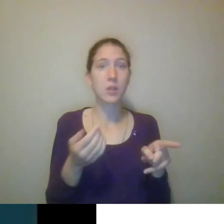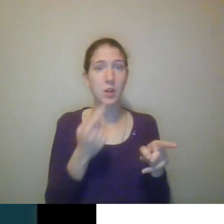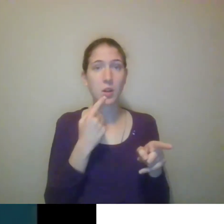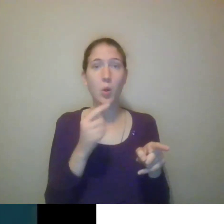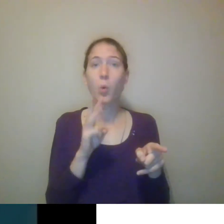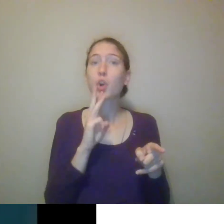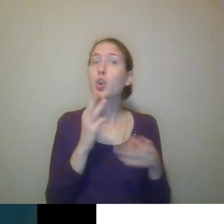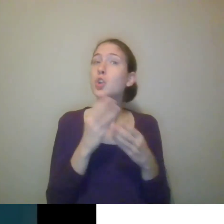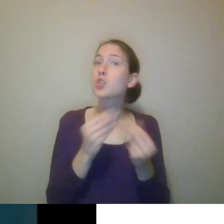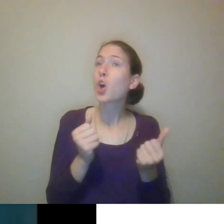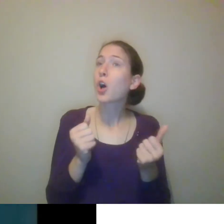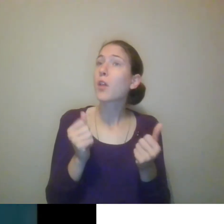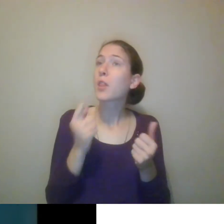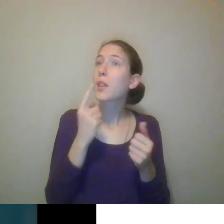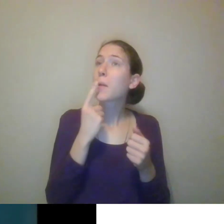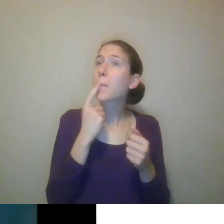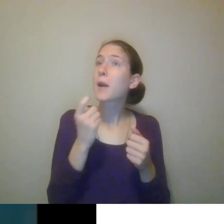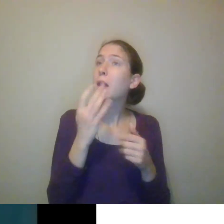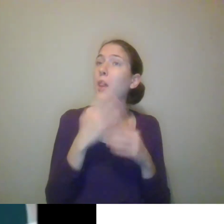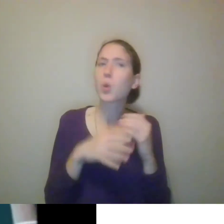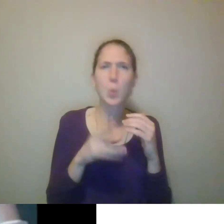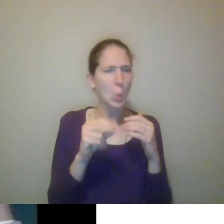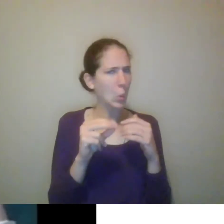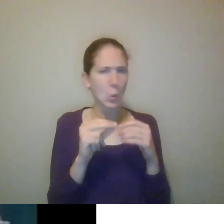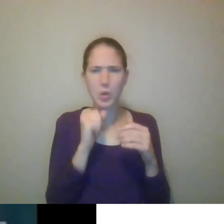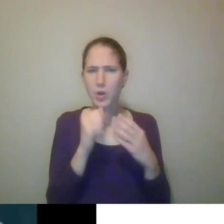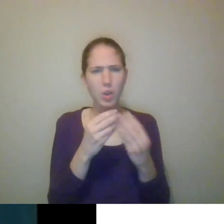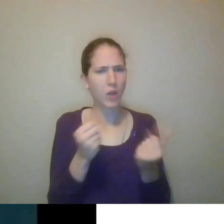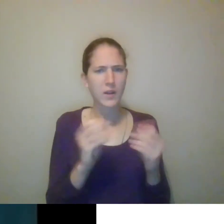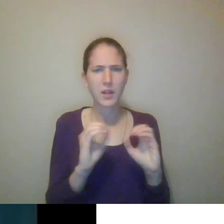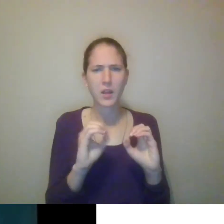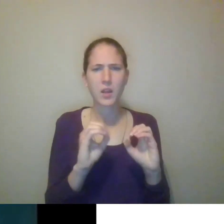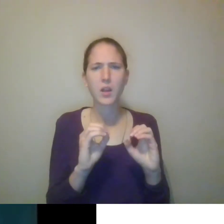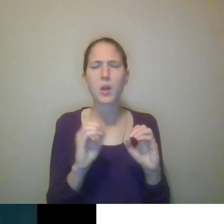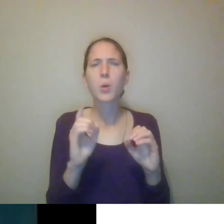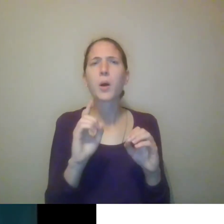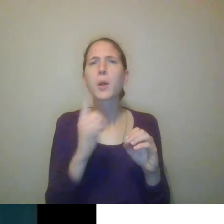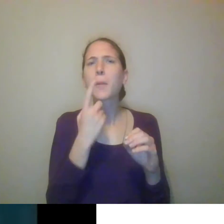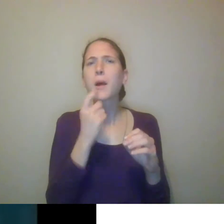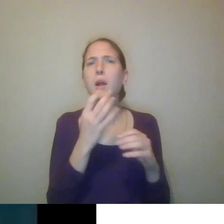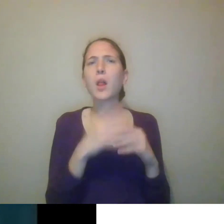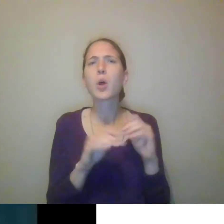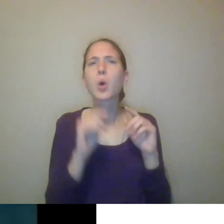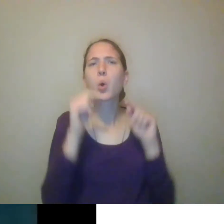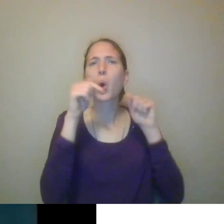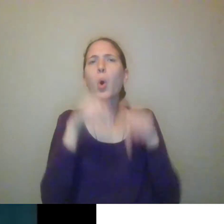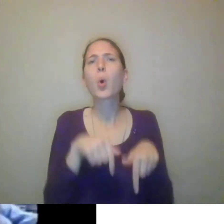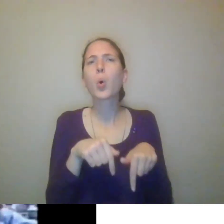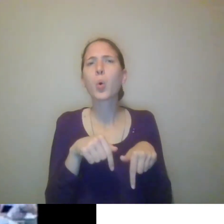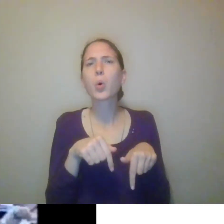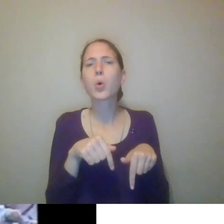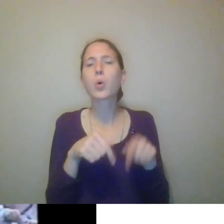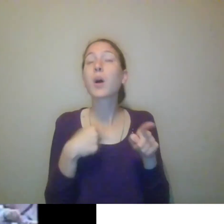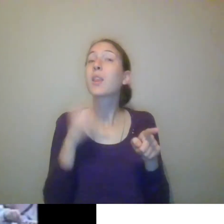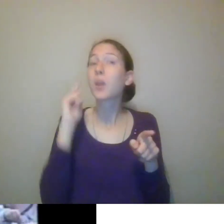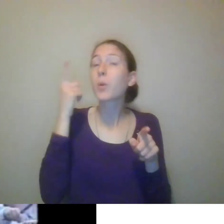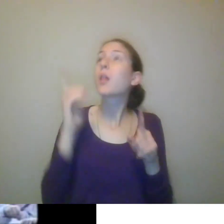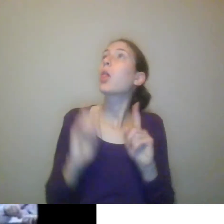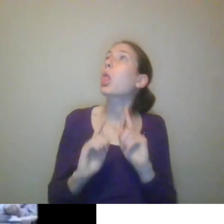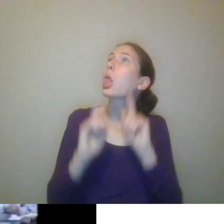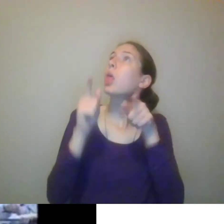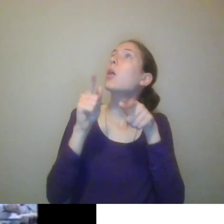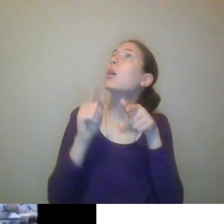dissolves. The water's not dissolving anything. Not dissolving anything. Where's the red color going to go? Brendan? I think it'll float to the